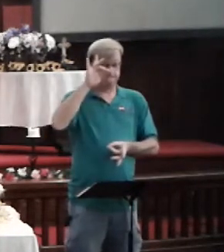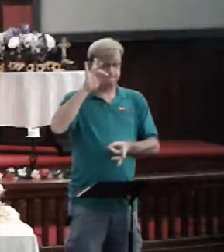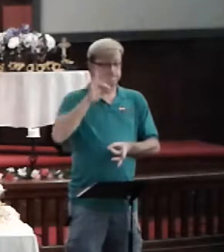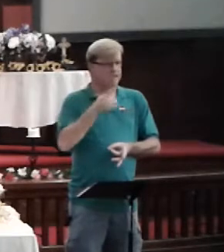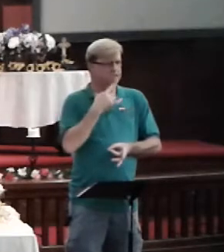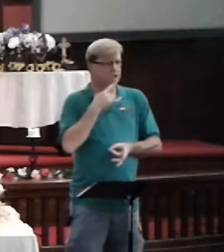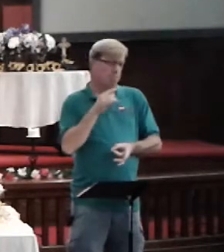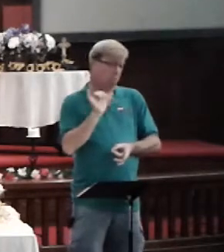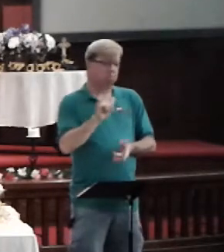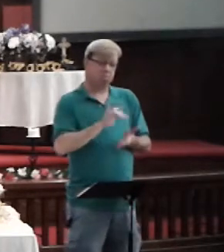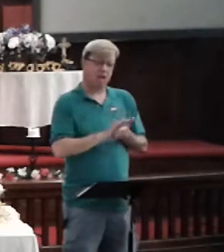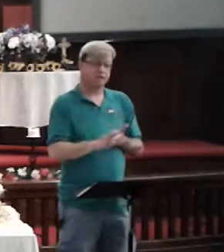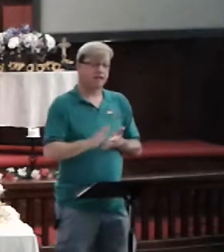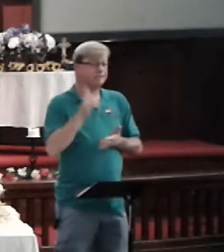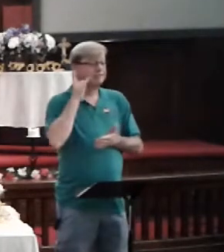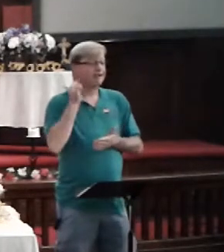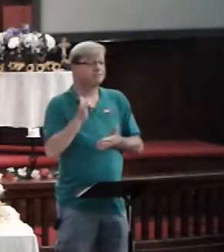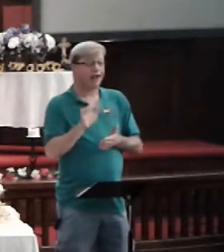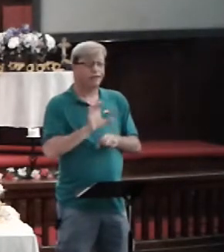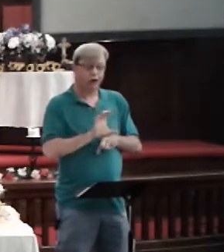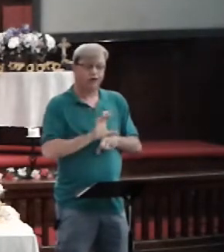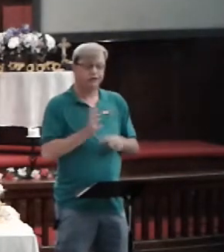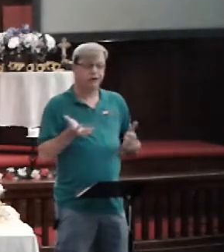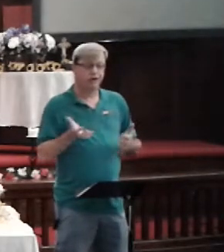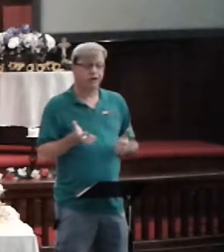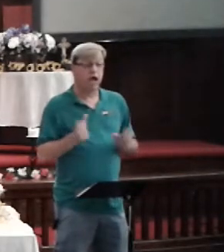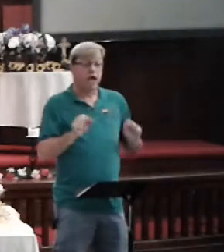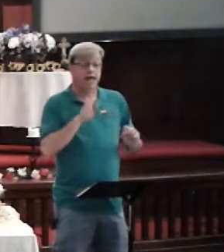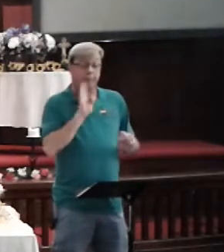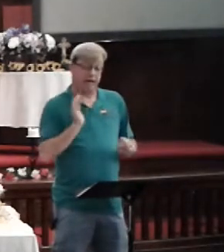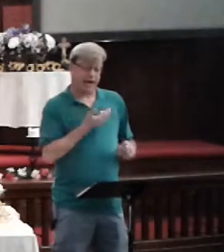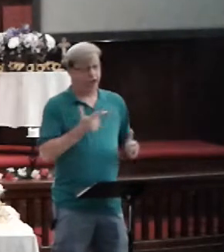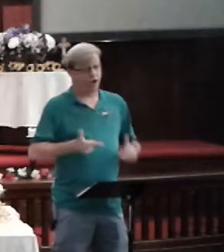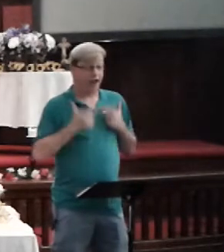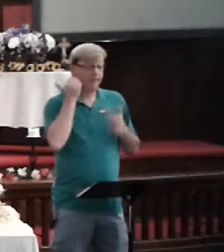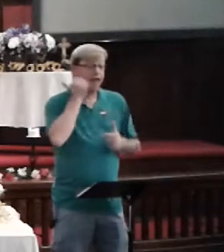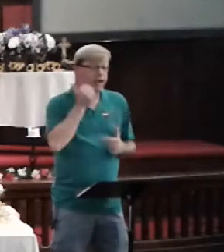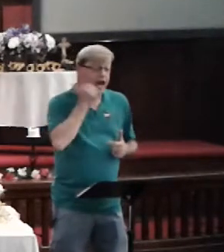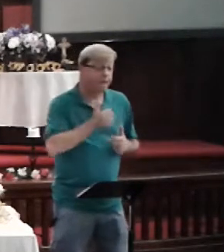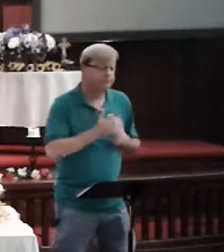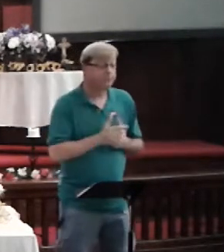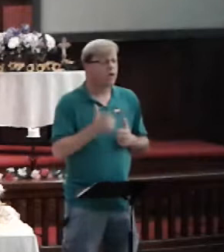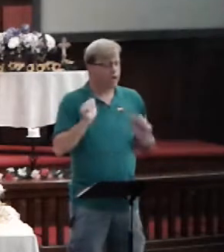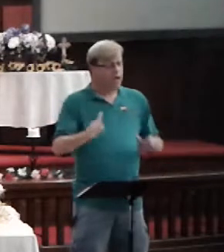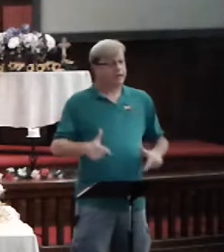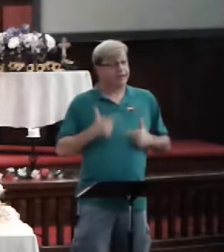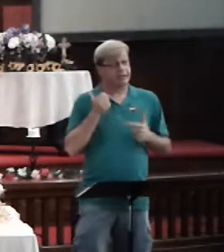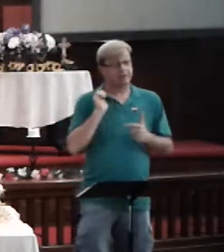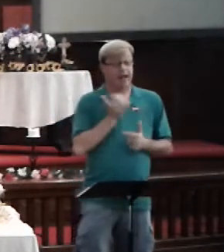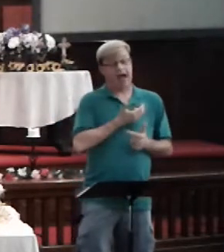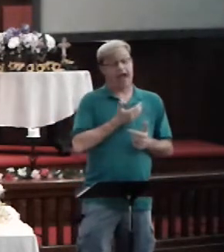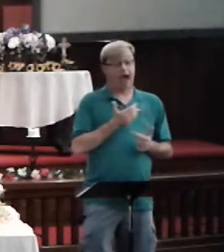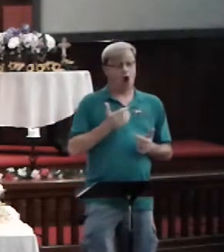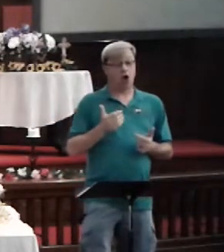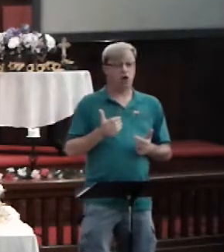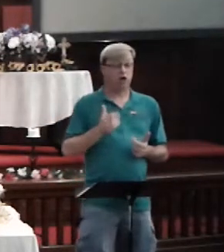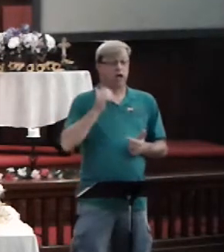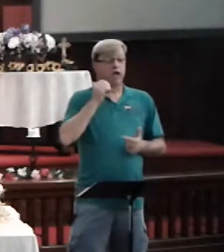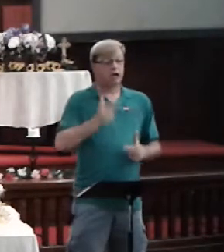You say, well, that's nice. It sounds like church. It can be our life every day. We can live our life every